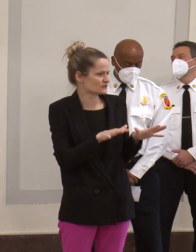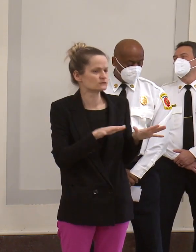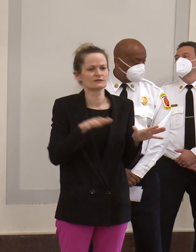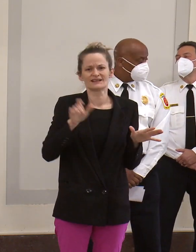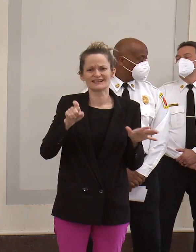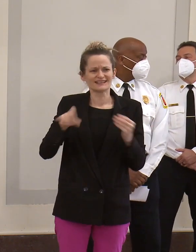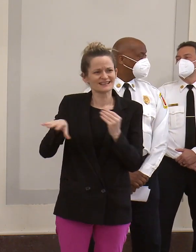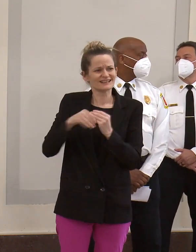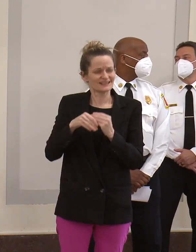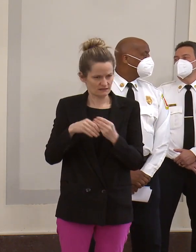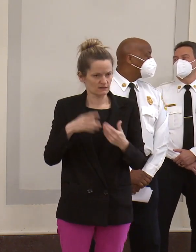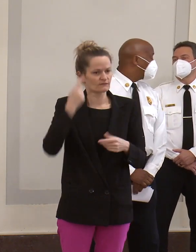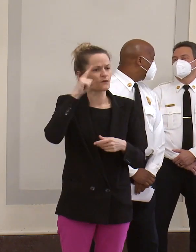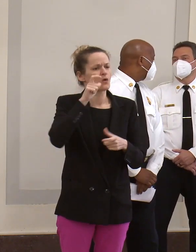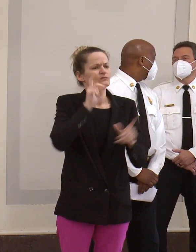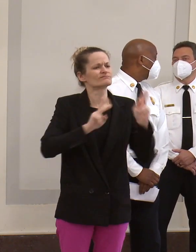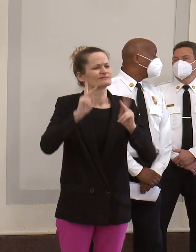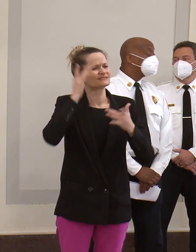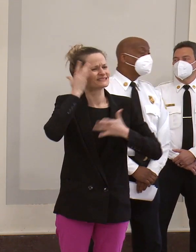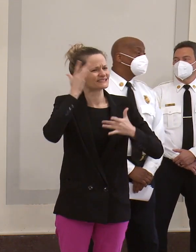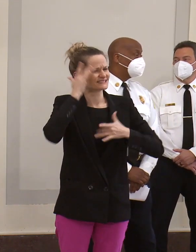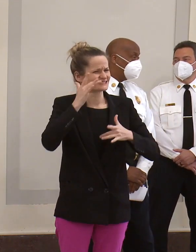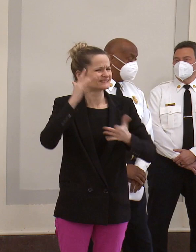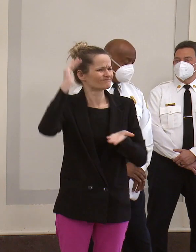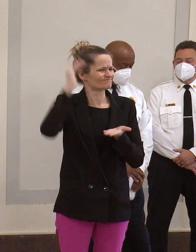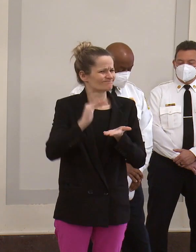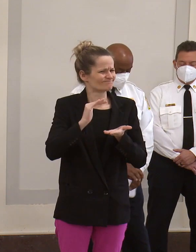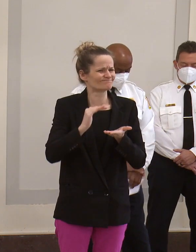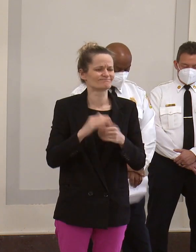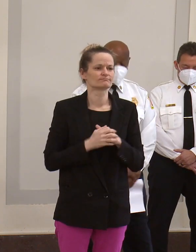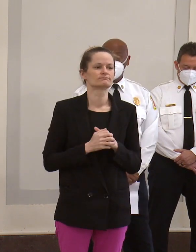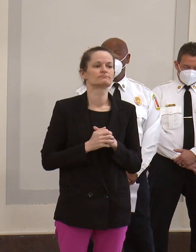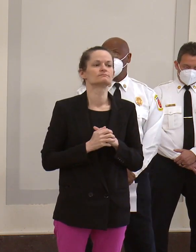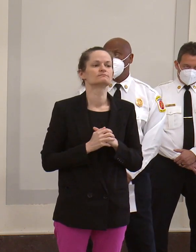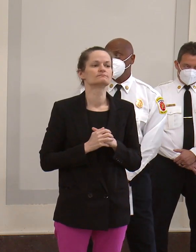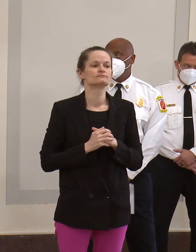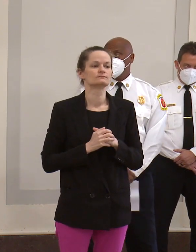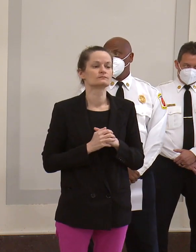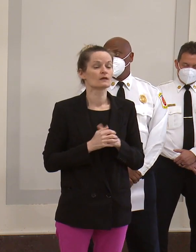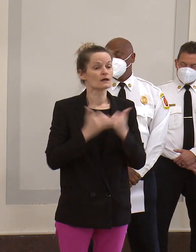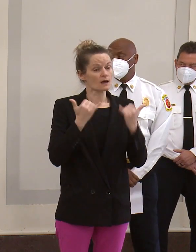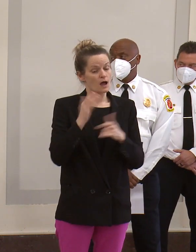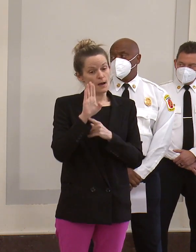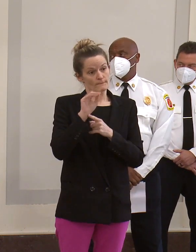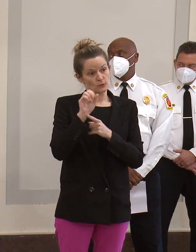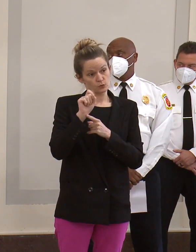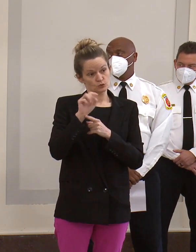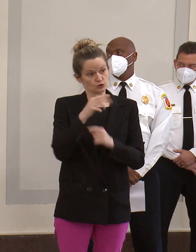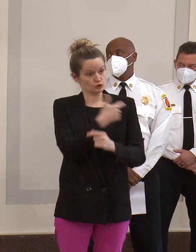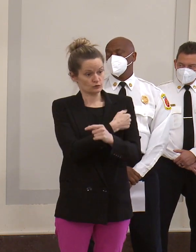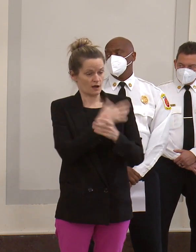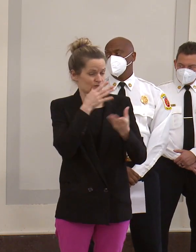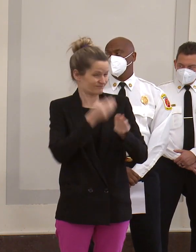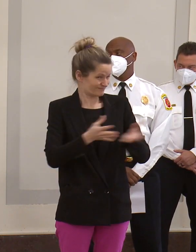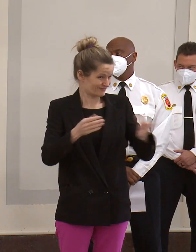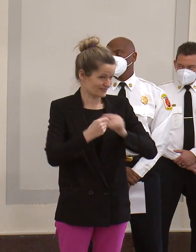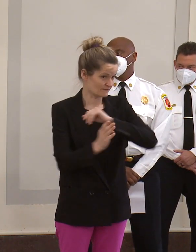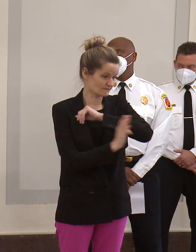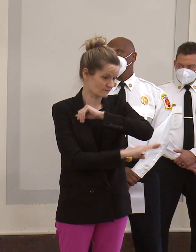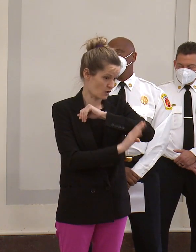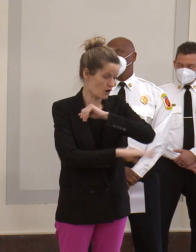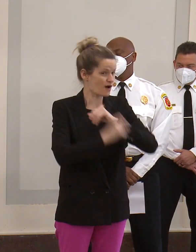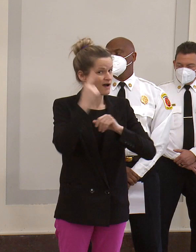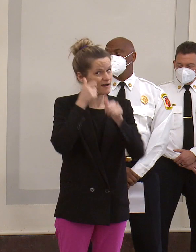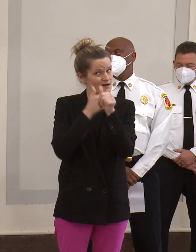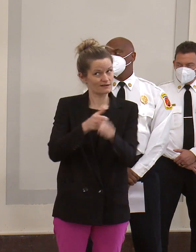begin providing booster shots in the fall, subject to the final approval of the FDA. While recently there have been